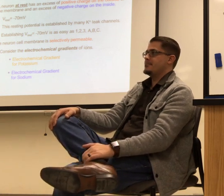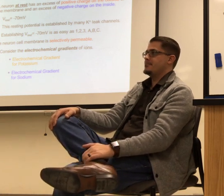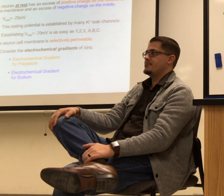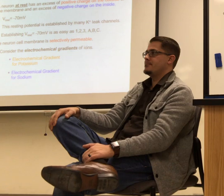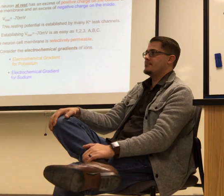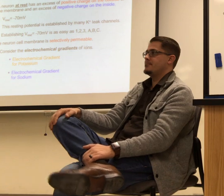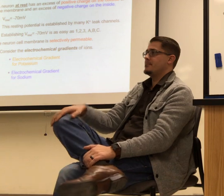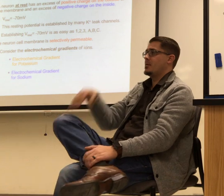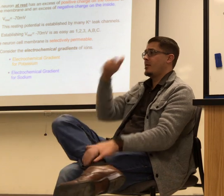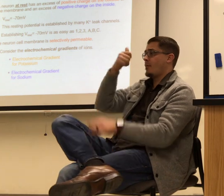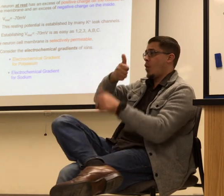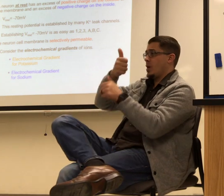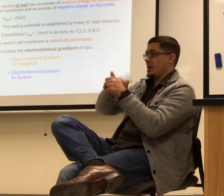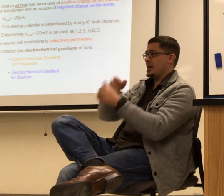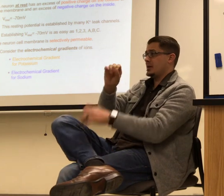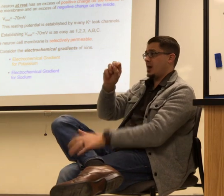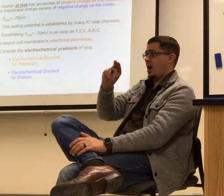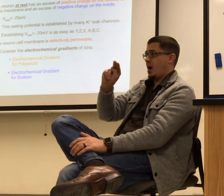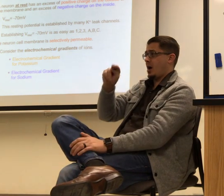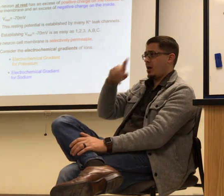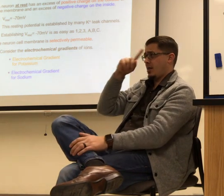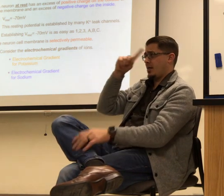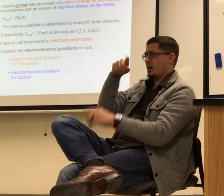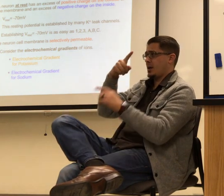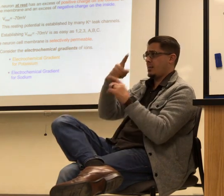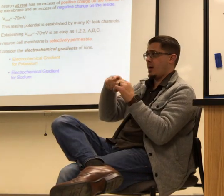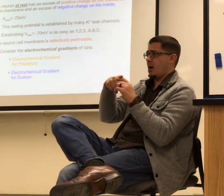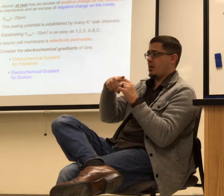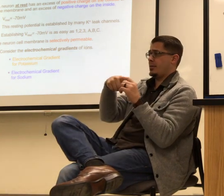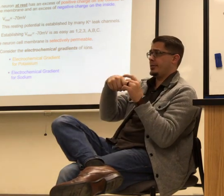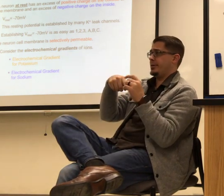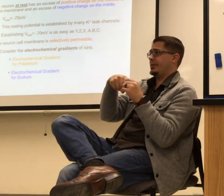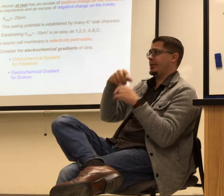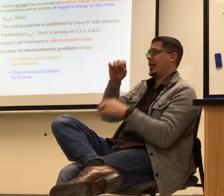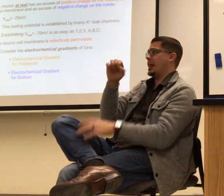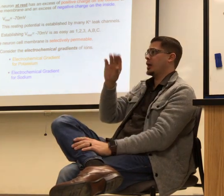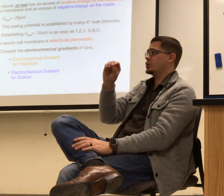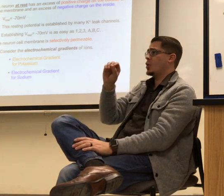for every ion, you have to consider the electrochemical gradient.